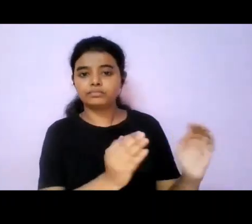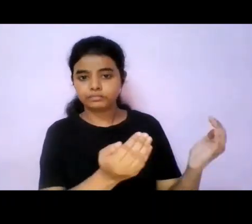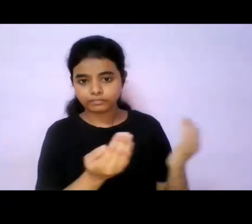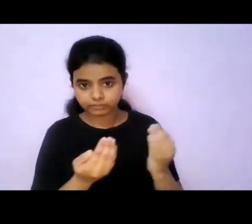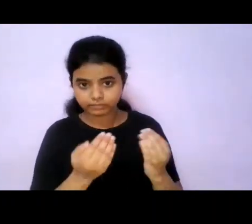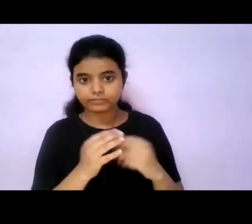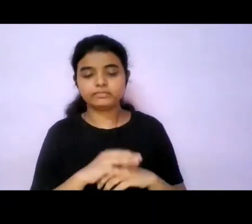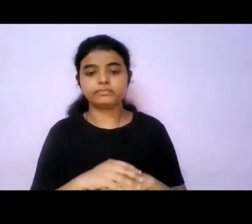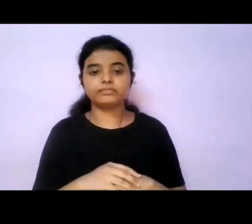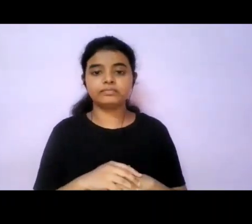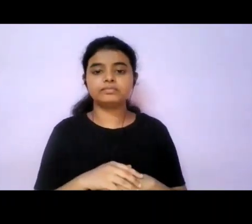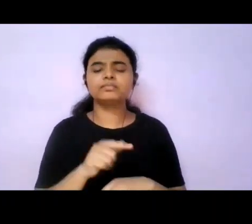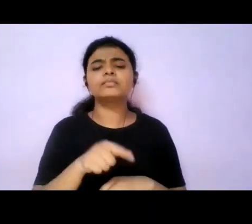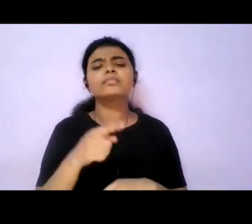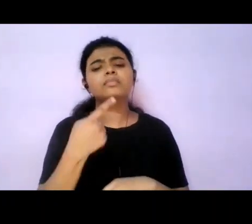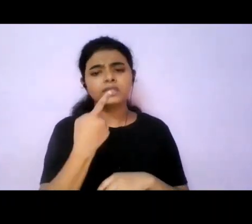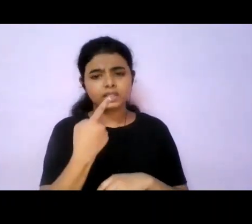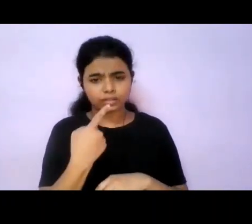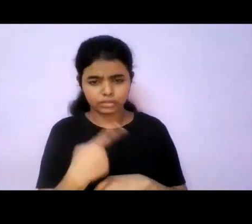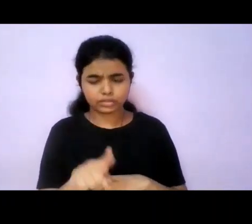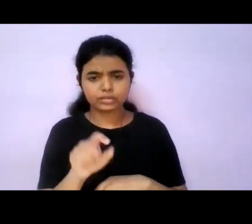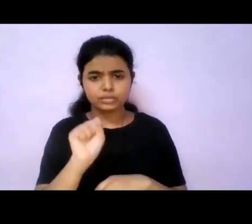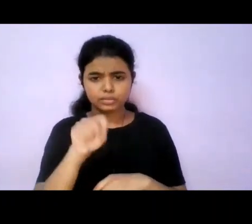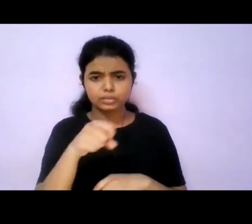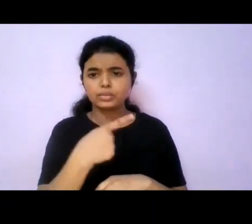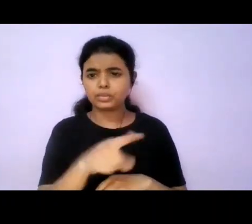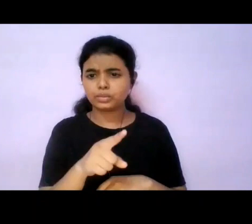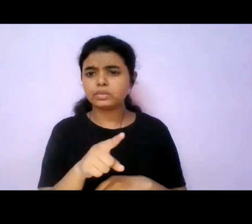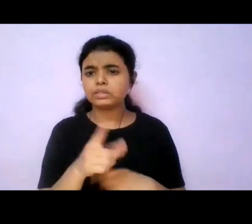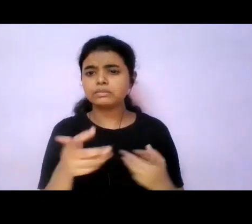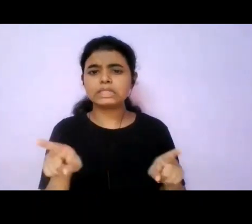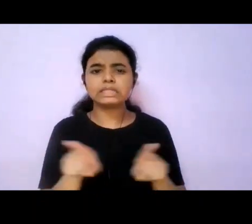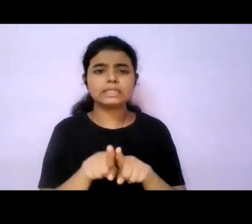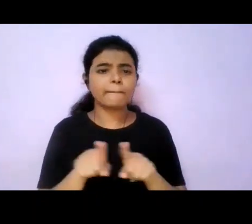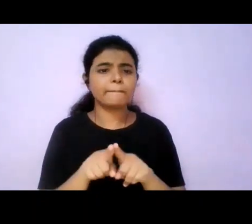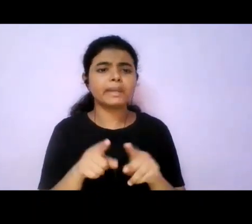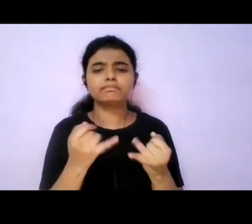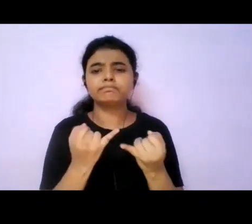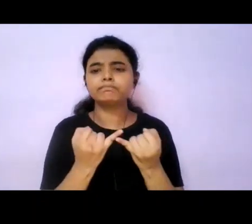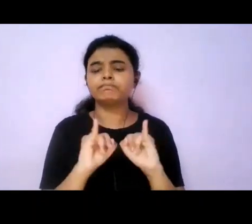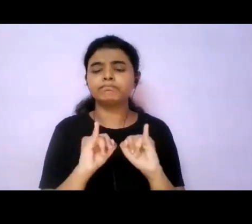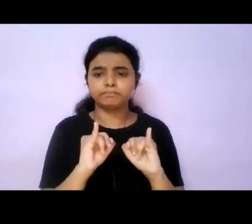It is, of course, at the heart of something called interdependence.